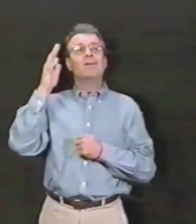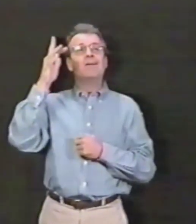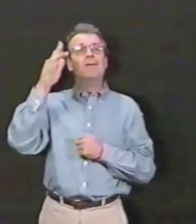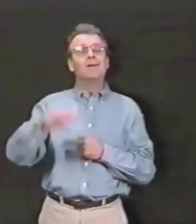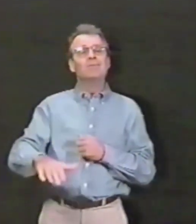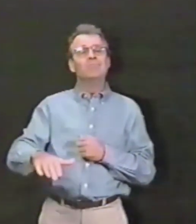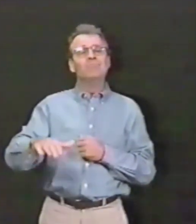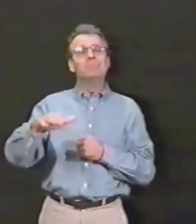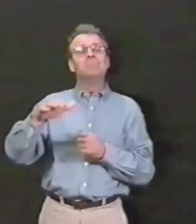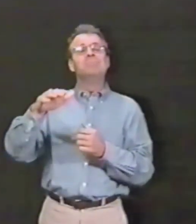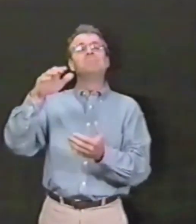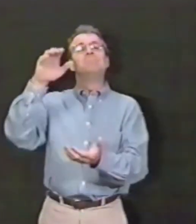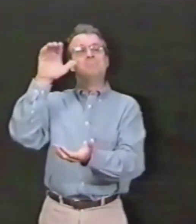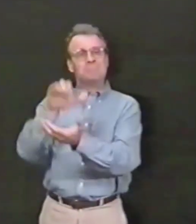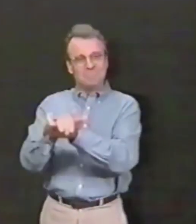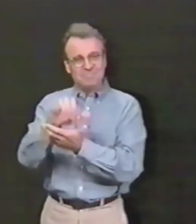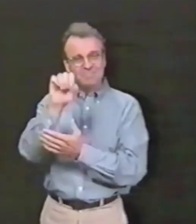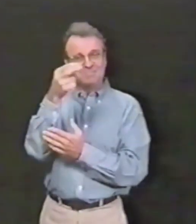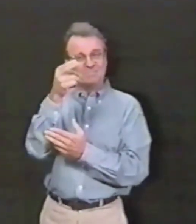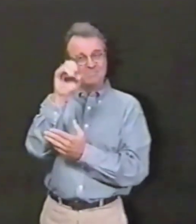different places.